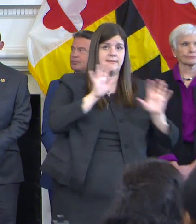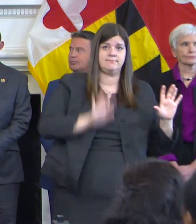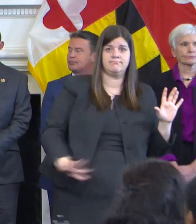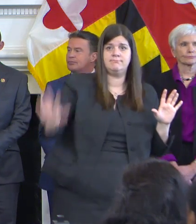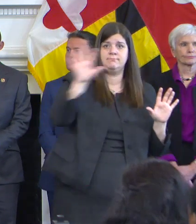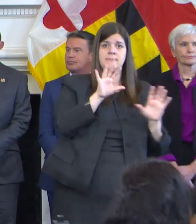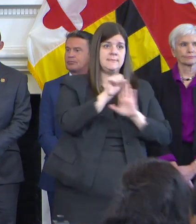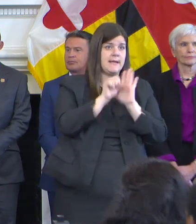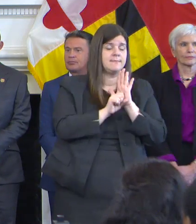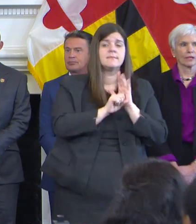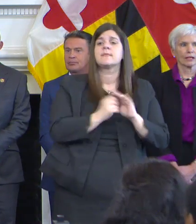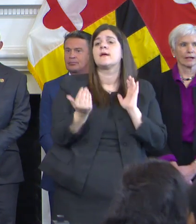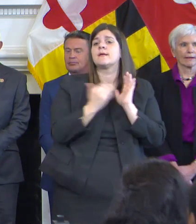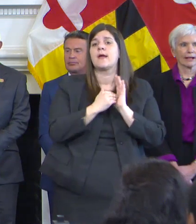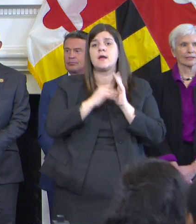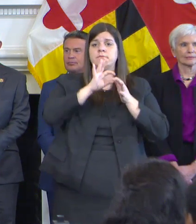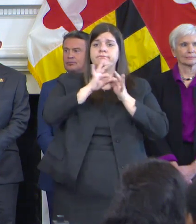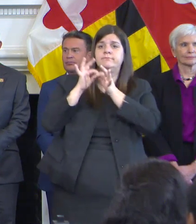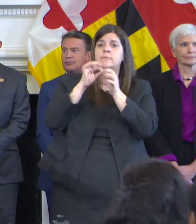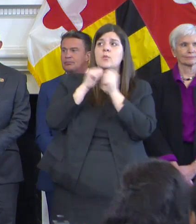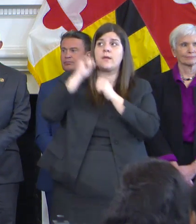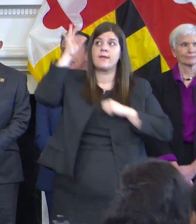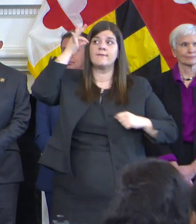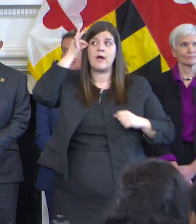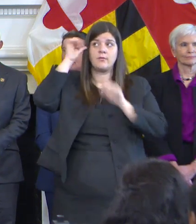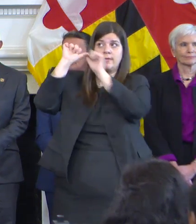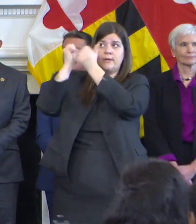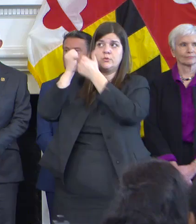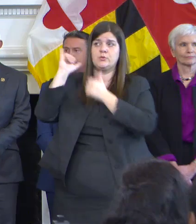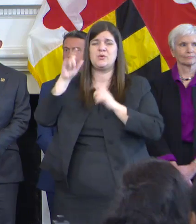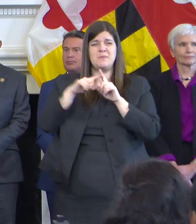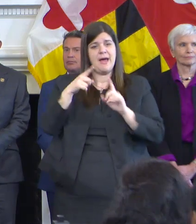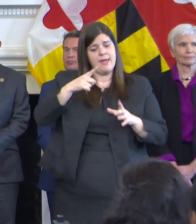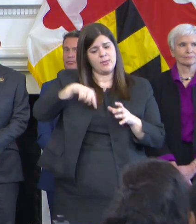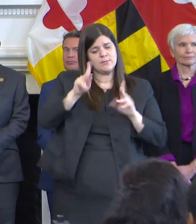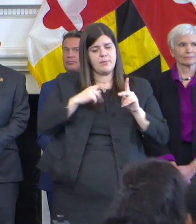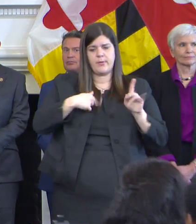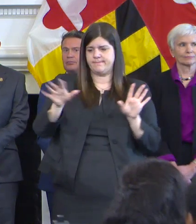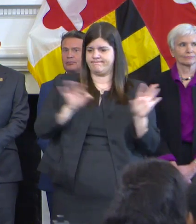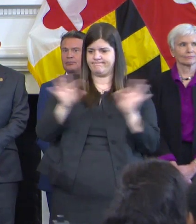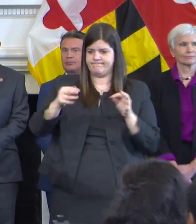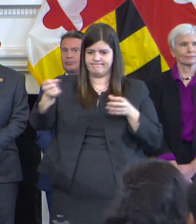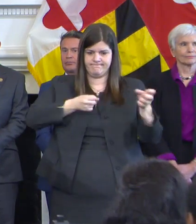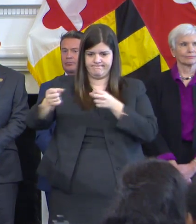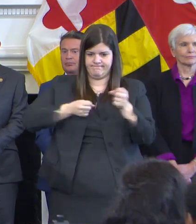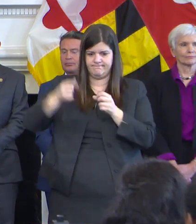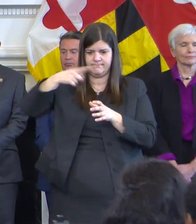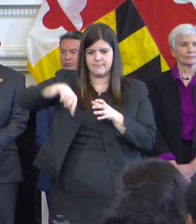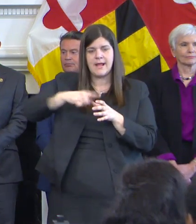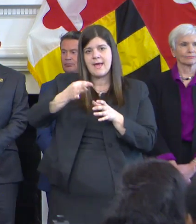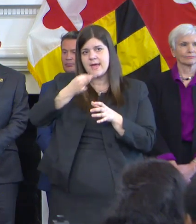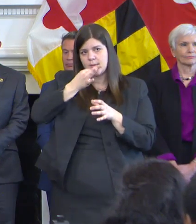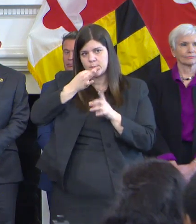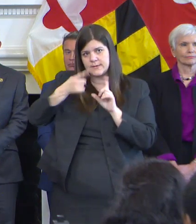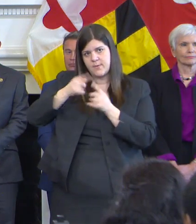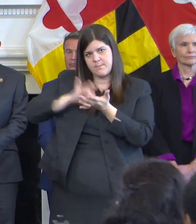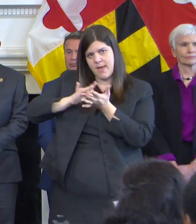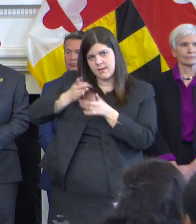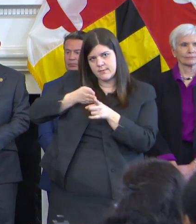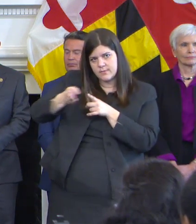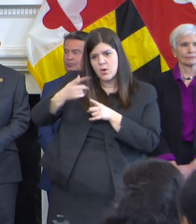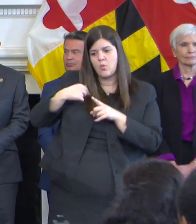with the federal agencies. But these are kind of experts in the medical field that I think we're just going to rely on them and their